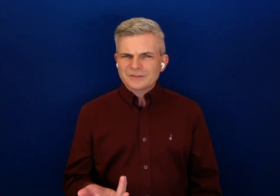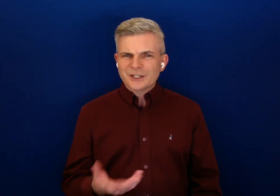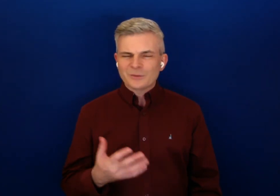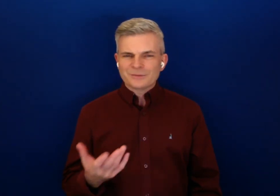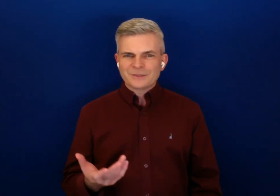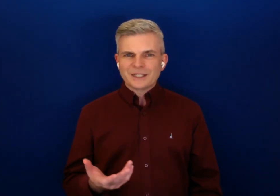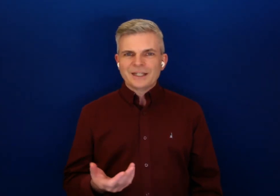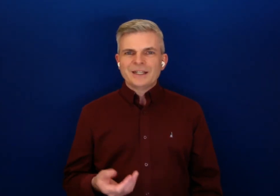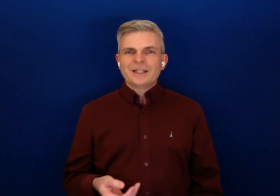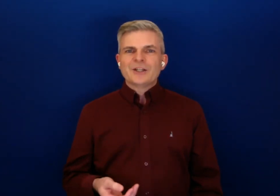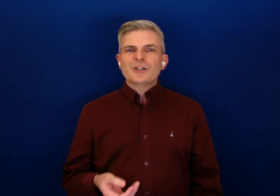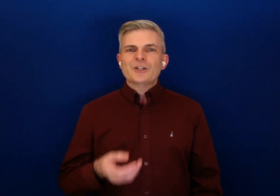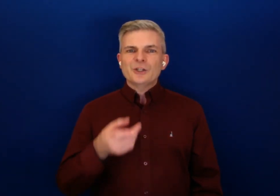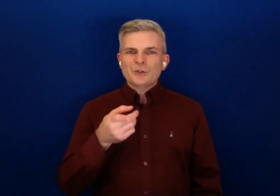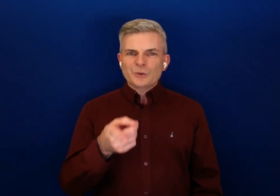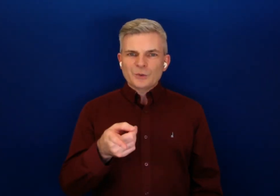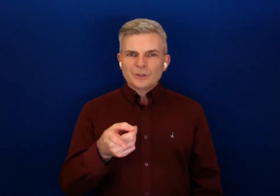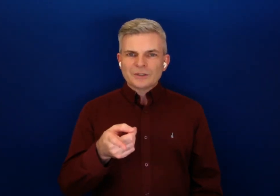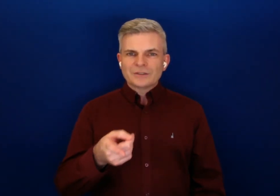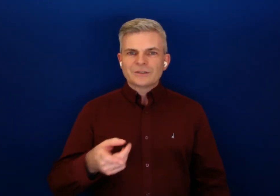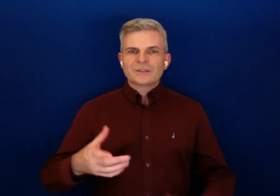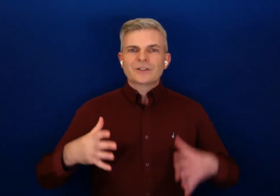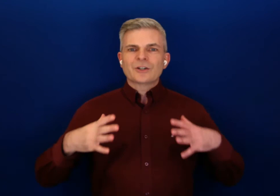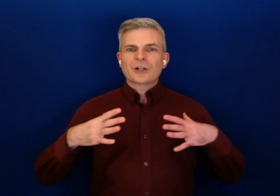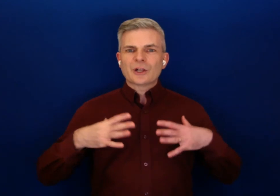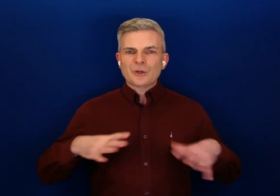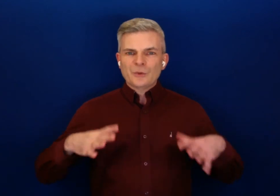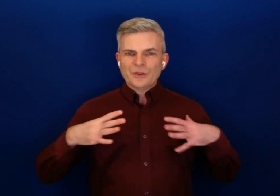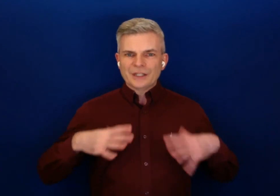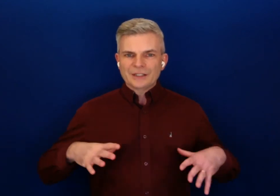No. You, clothing,